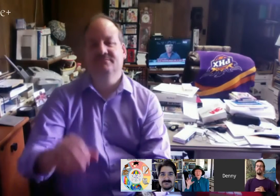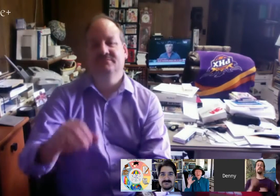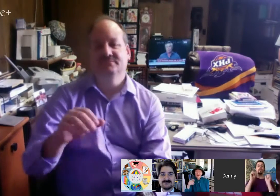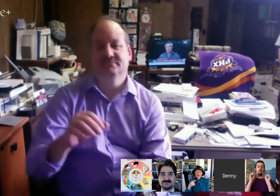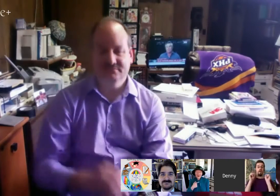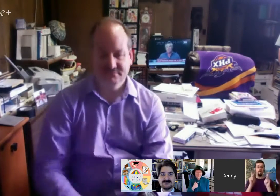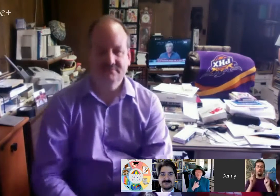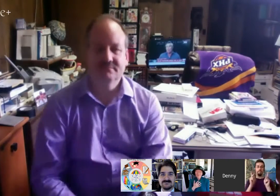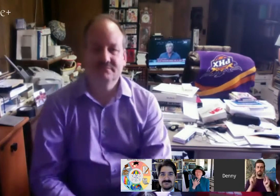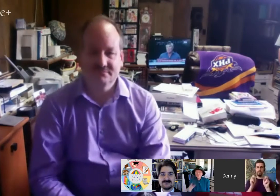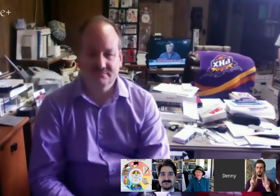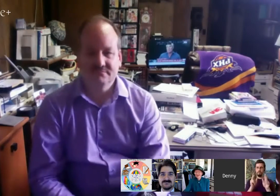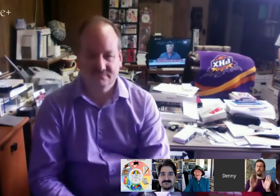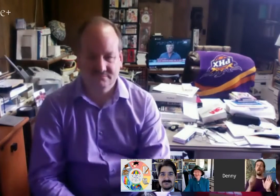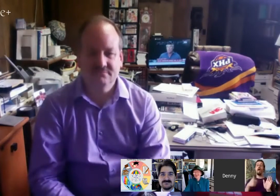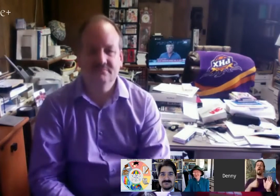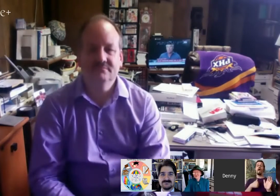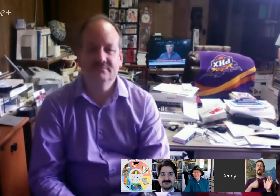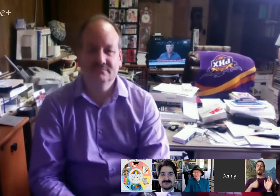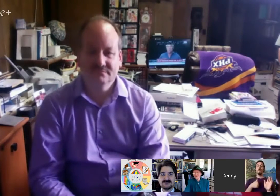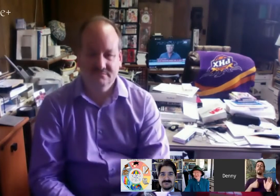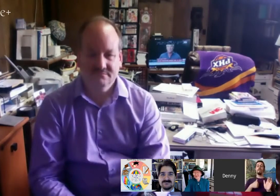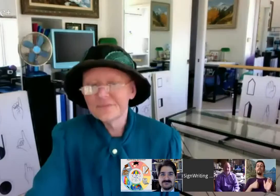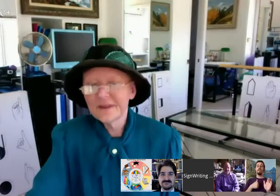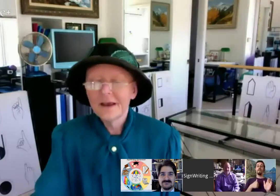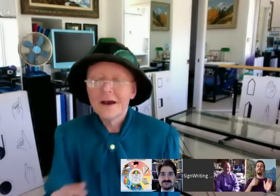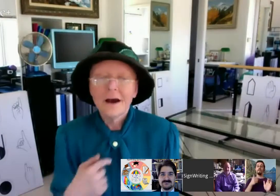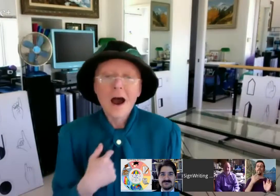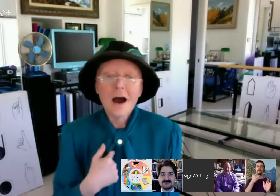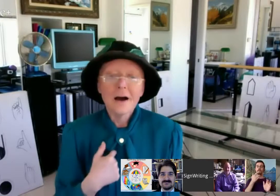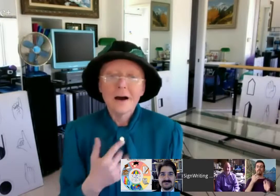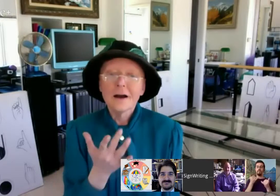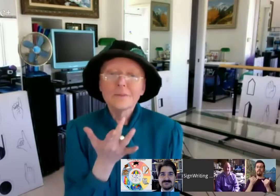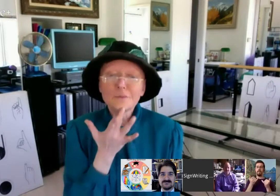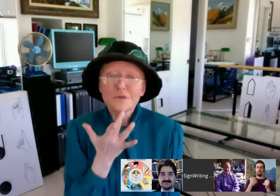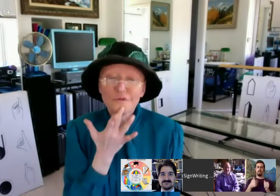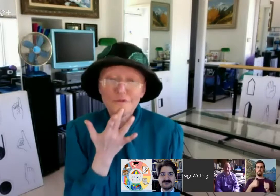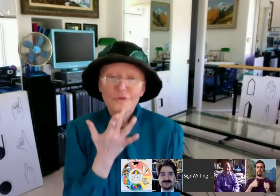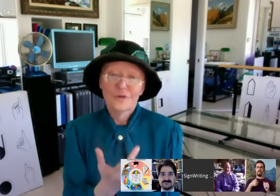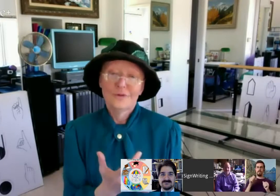Okay. Okay, I have to put it on me.